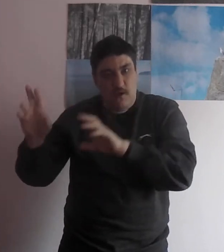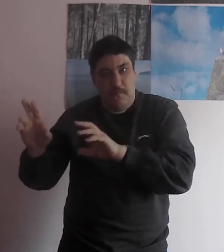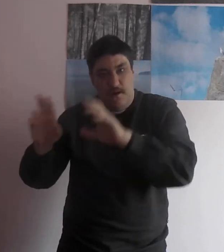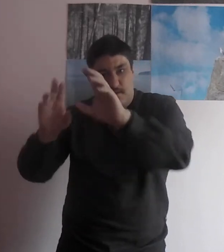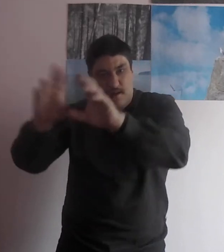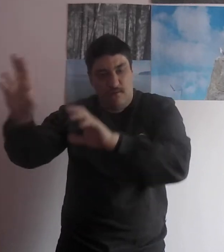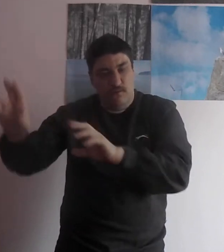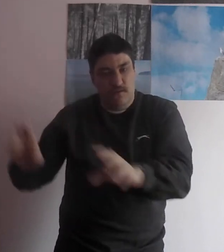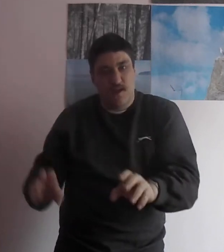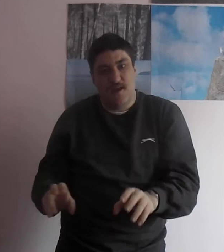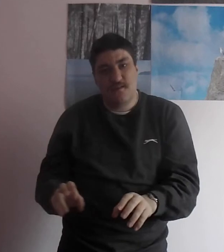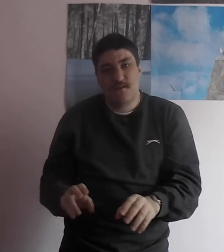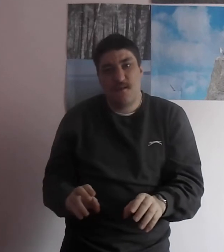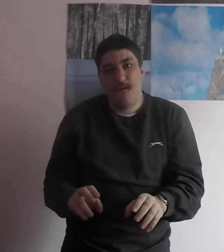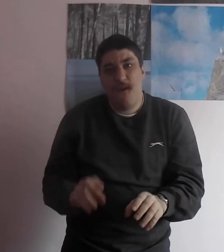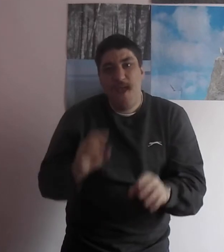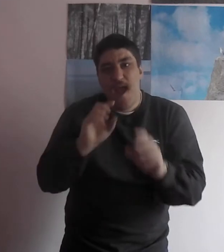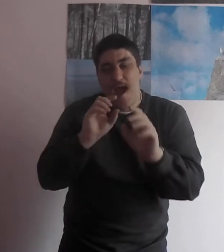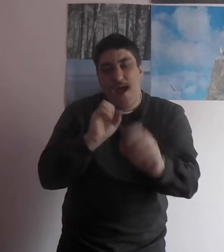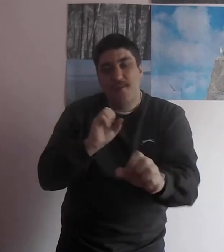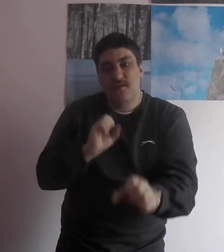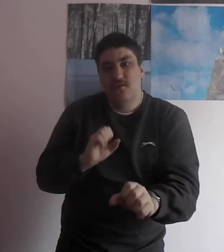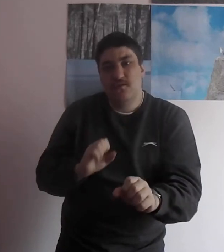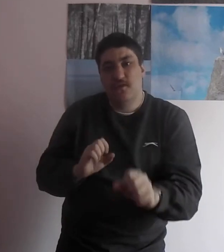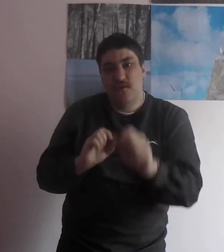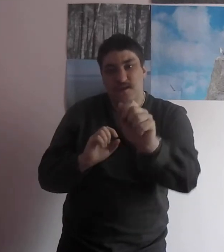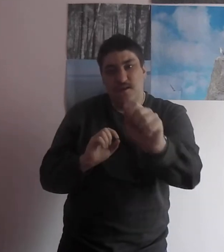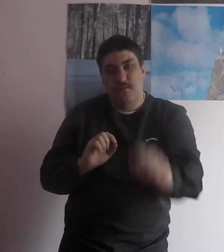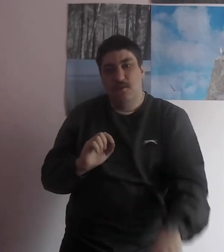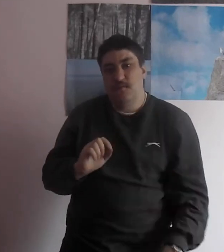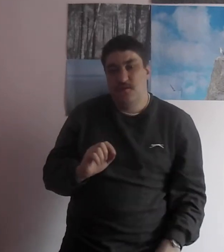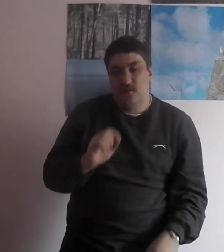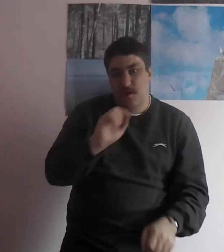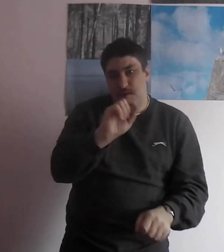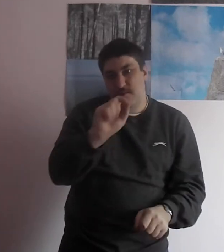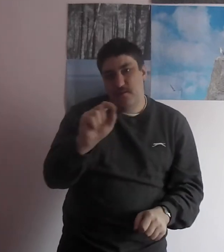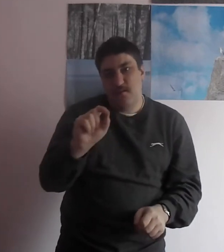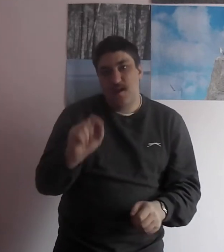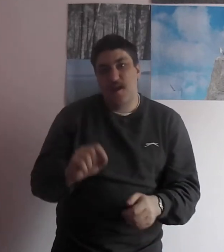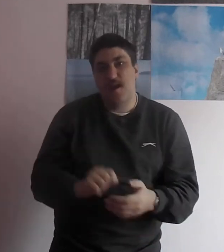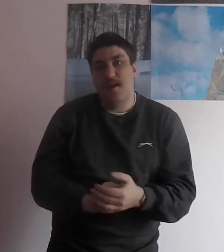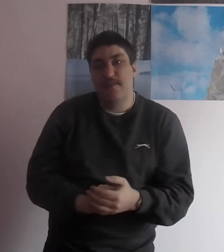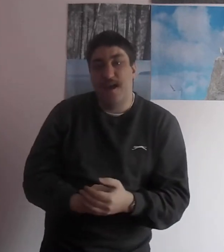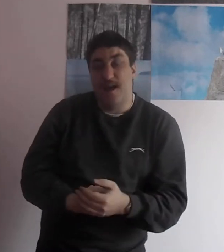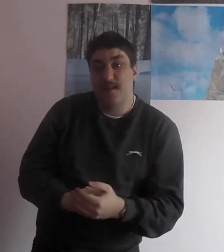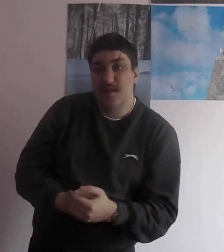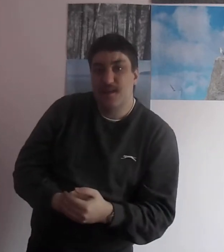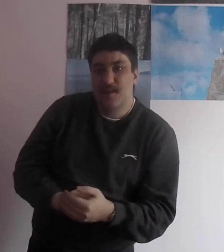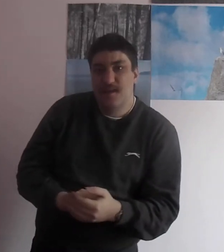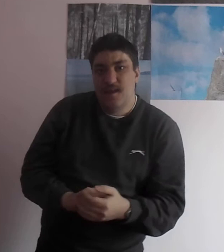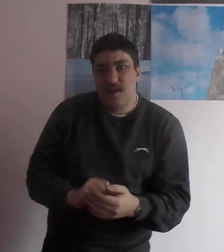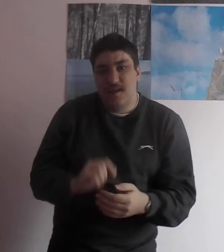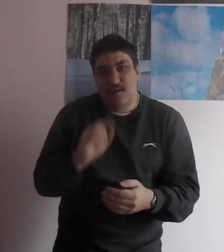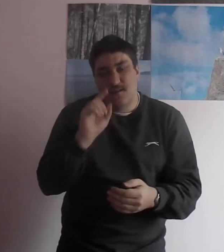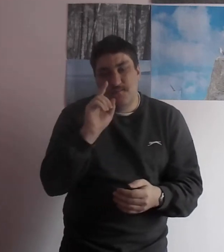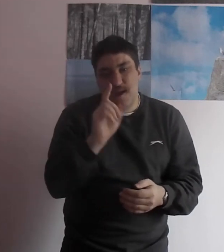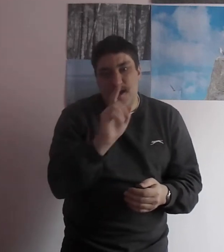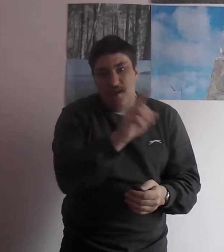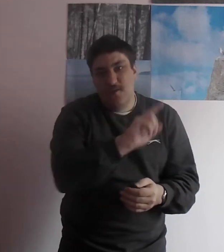cooperate to get through the tests. And there's also the feature that I'm going to be talking about today, and that is making your own